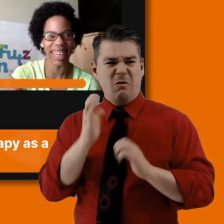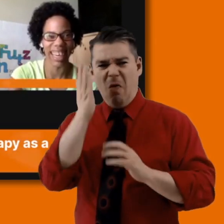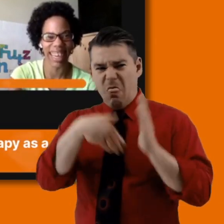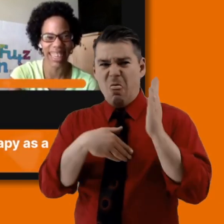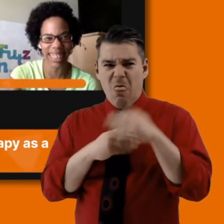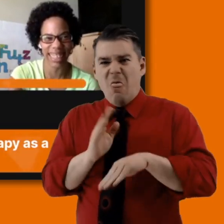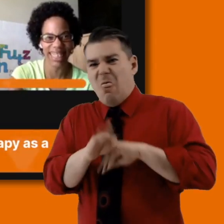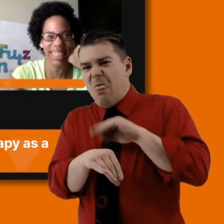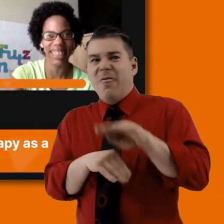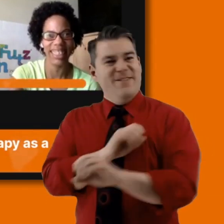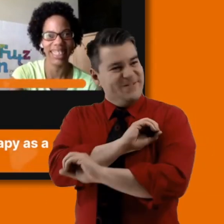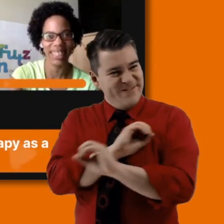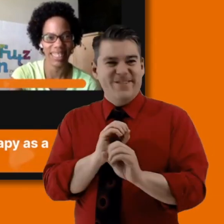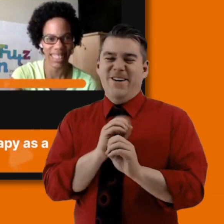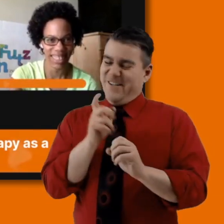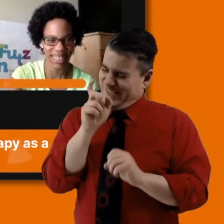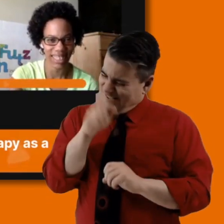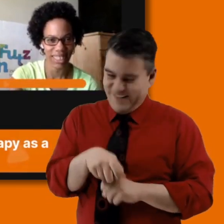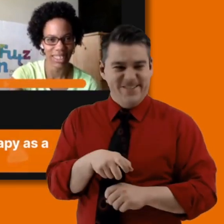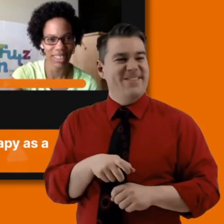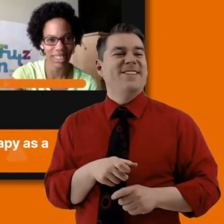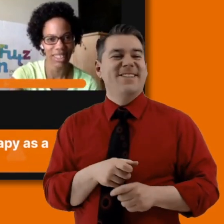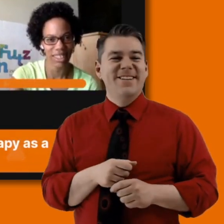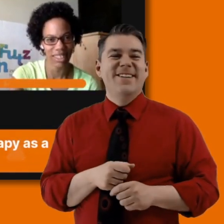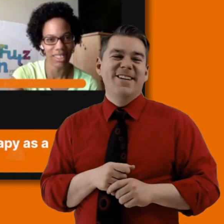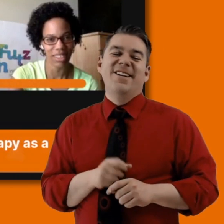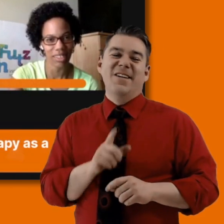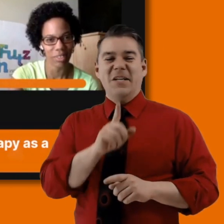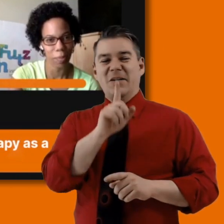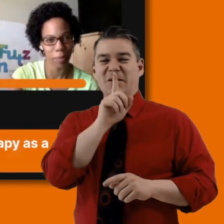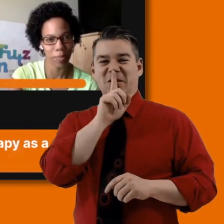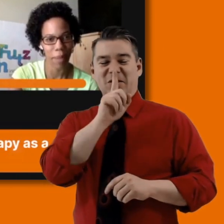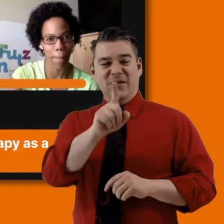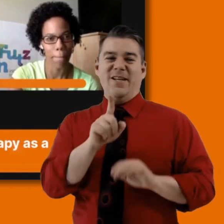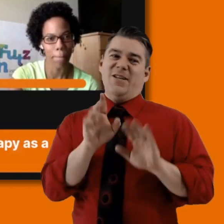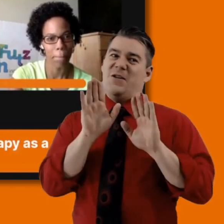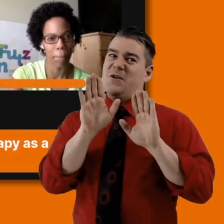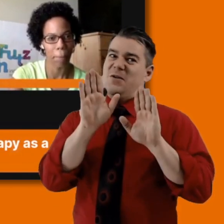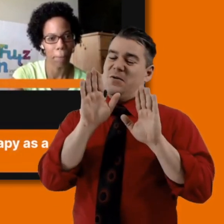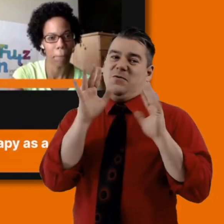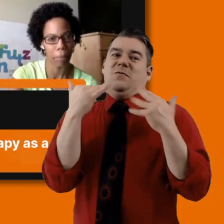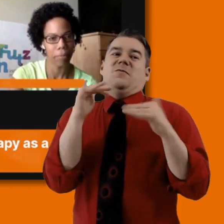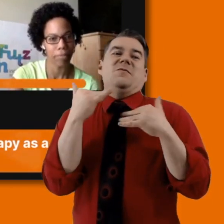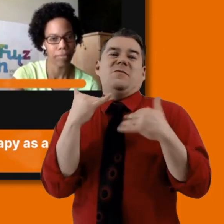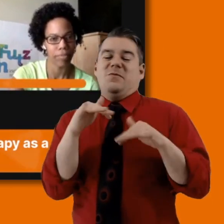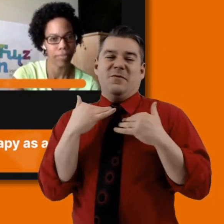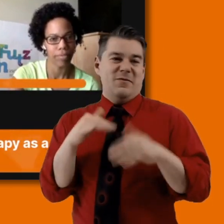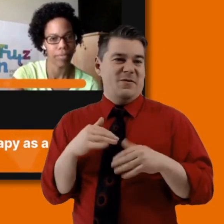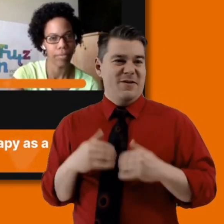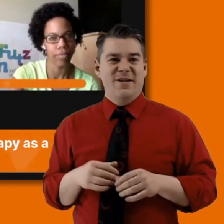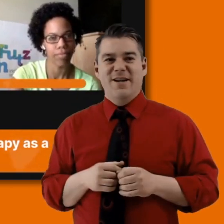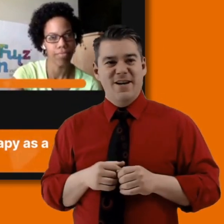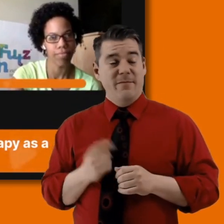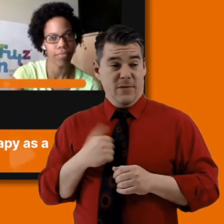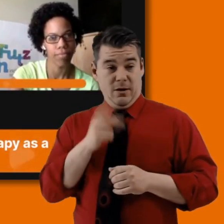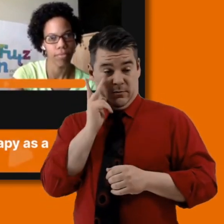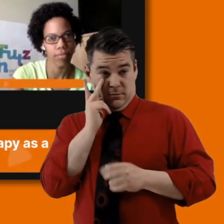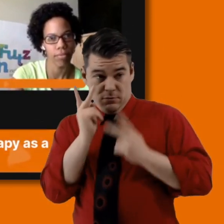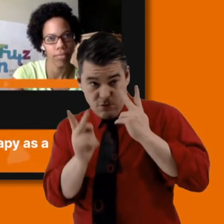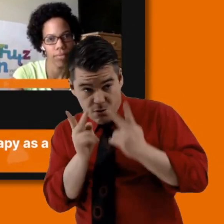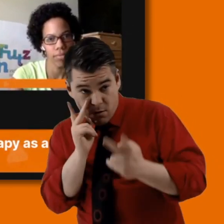So I had to do it, and it was incredible. And once I really saw